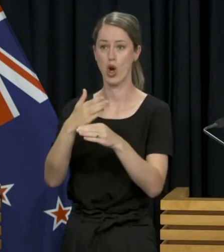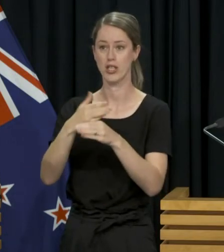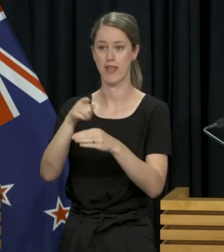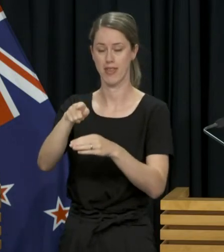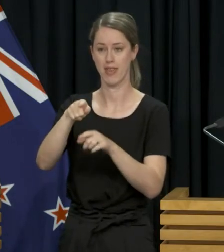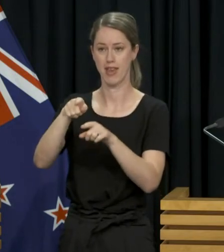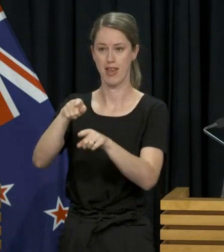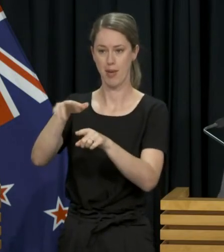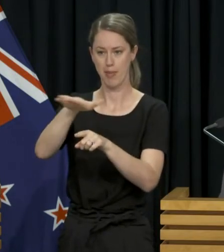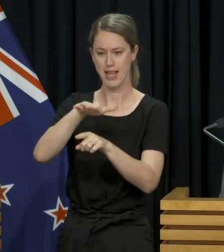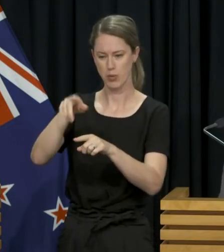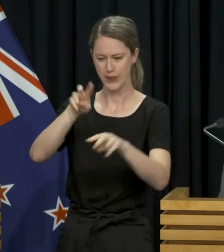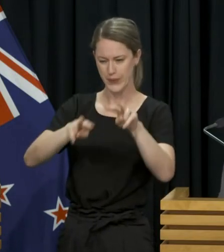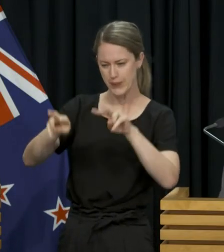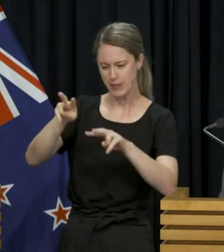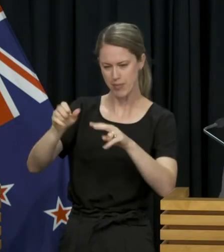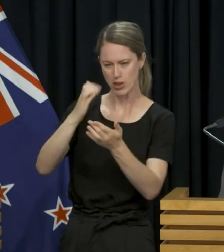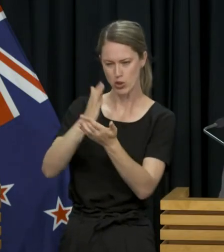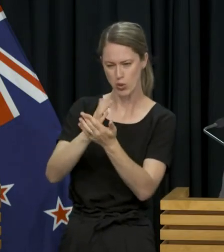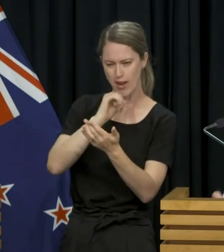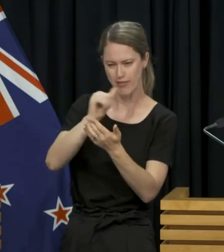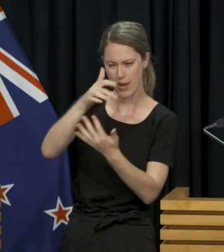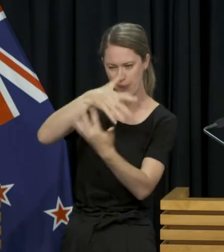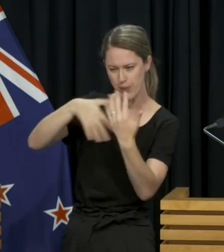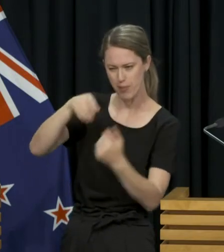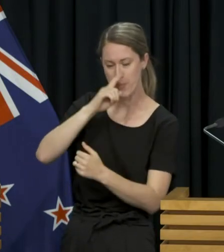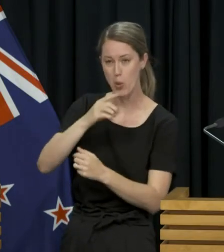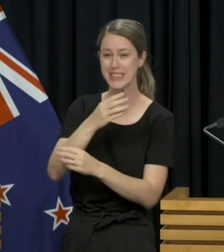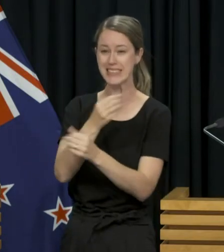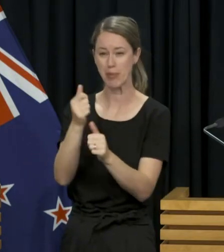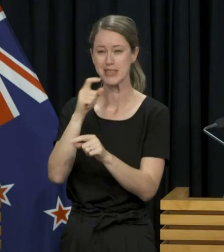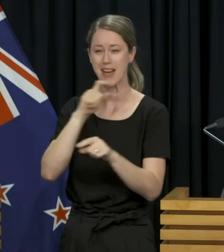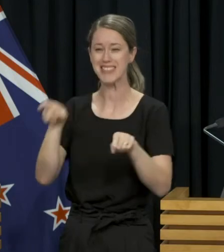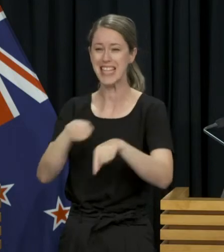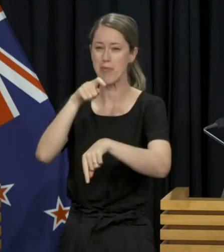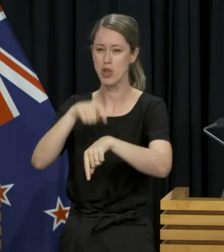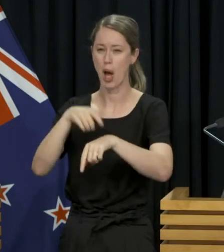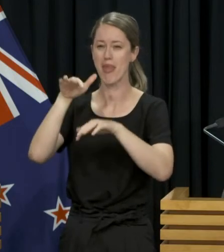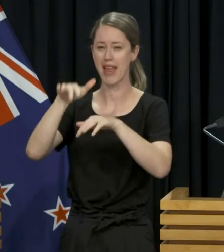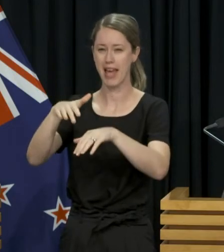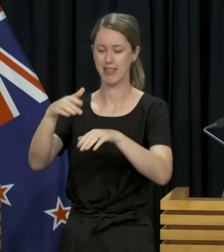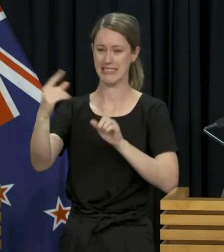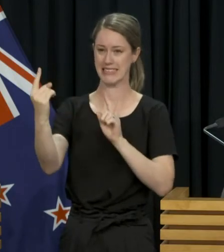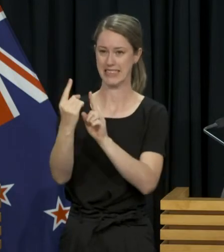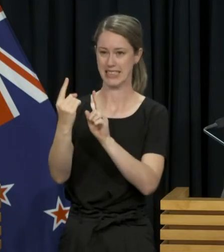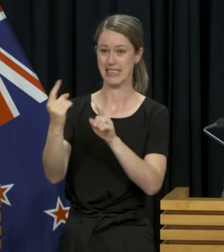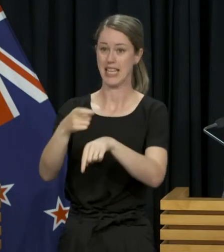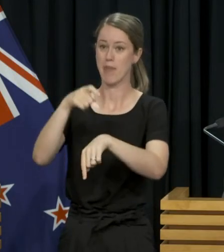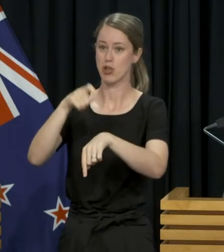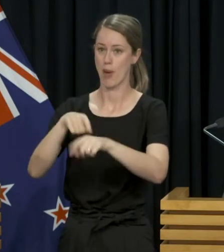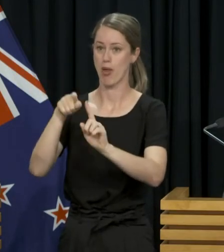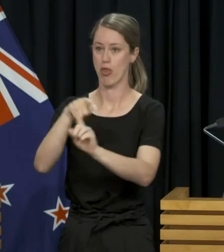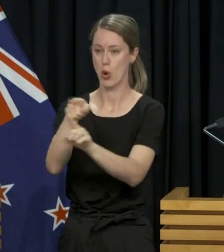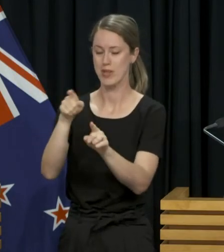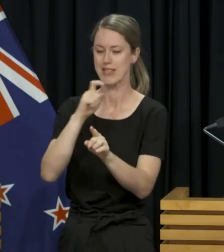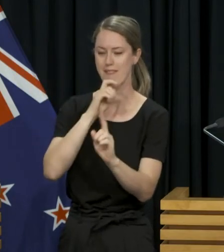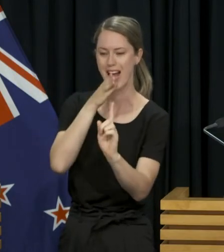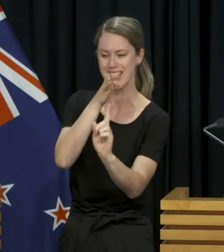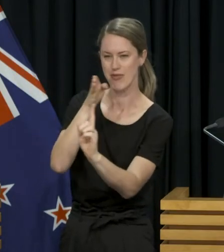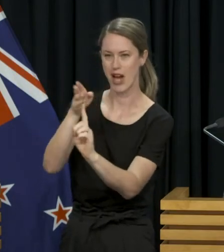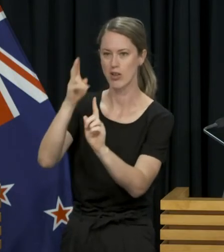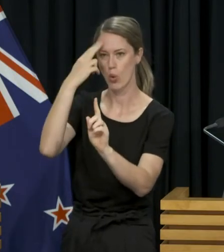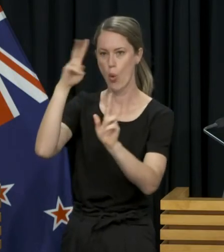been thoroughly assessed for any exposure risk. Some staff who were working at the McDonald's restaurant at that time have been identified as